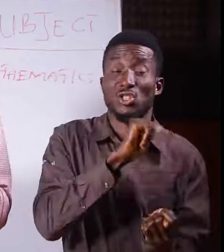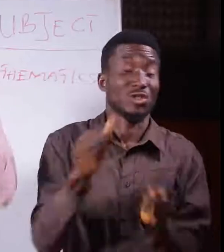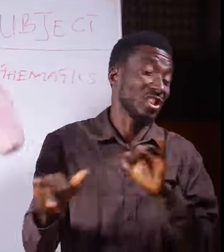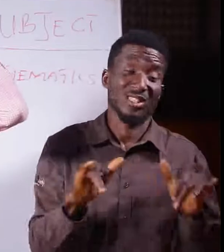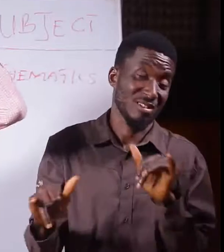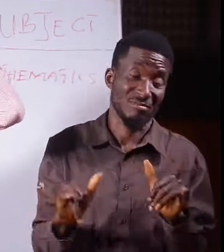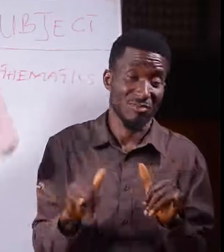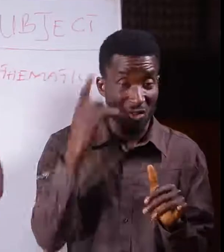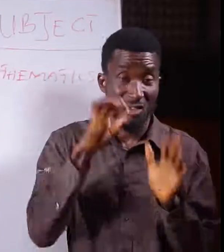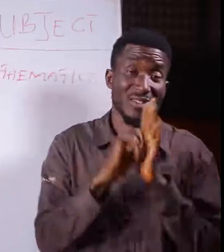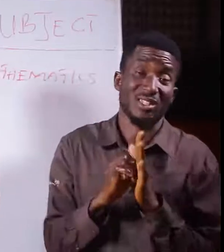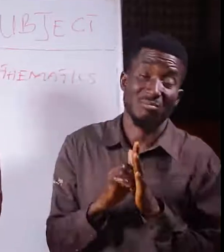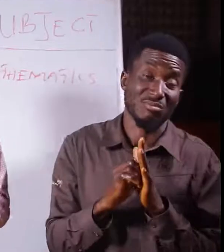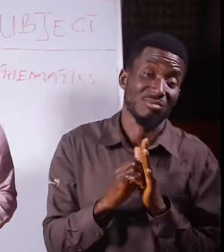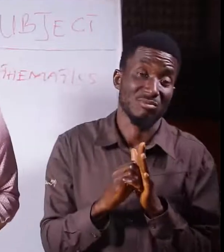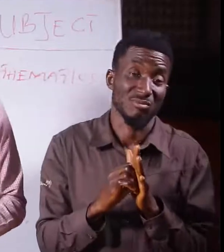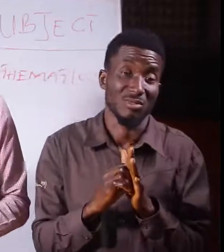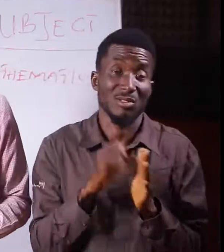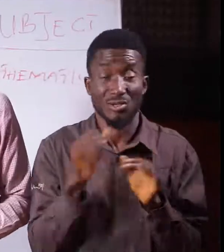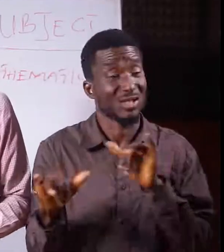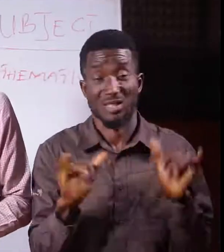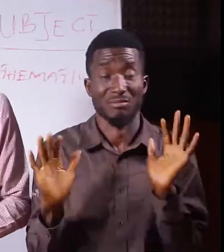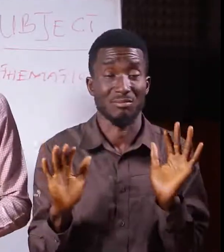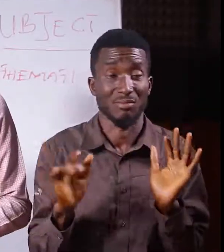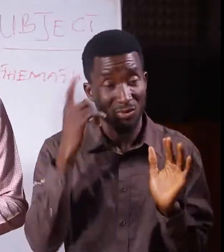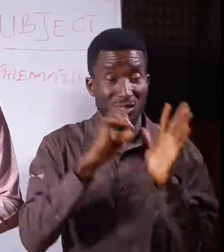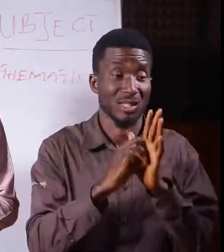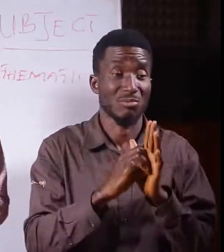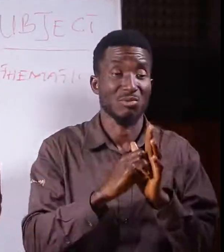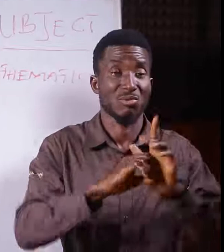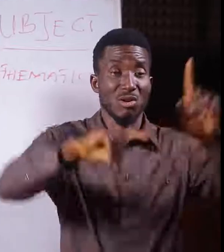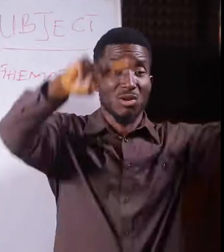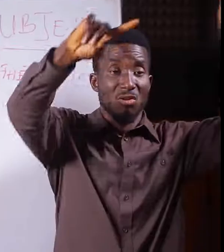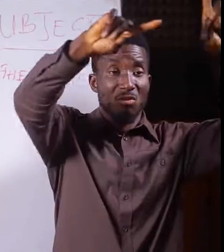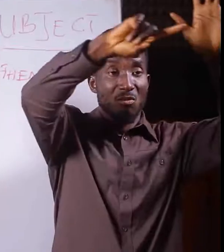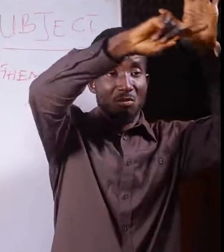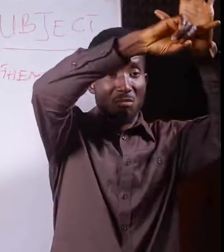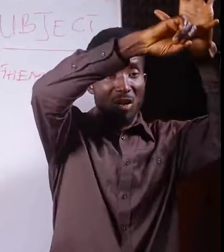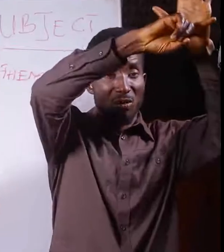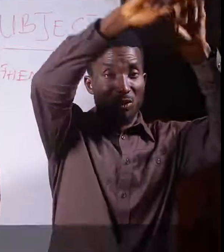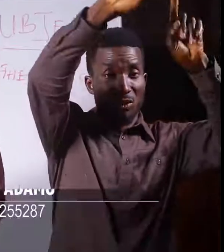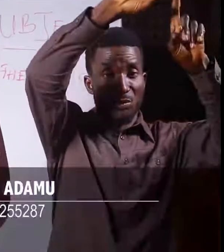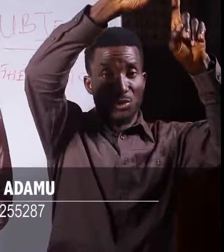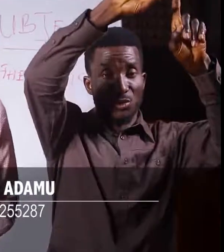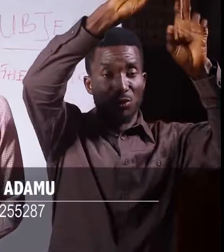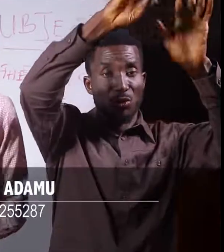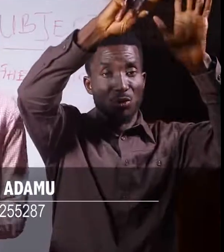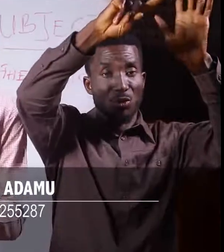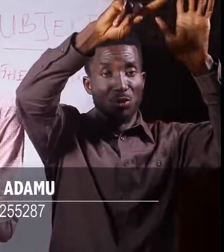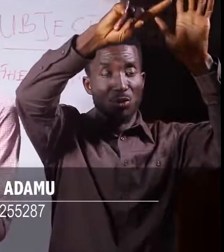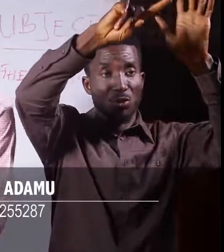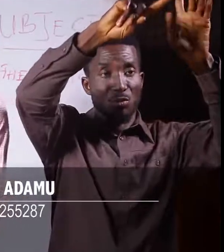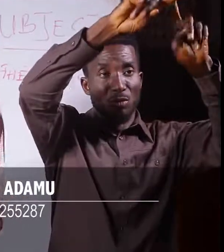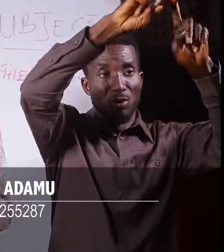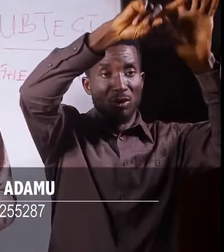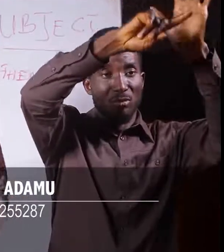means it's the opposite. That is, they are not the same. For instance, minus plus or plus minus, you can